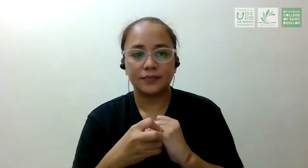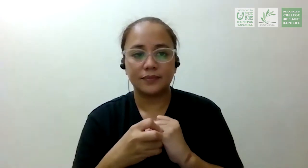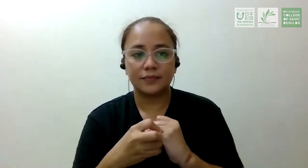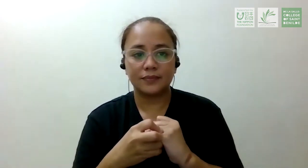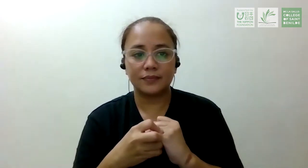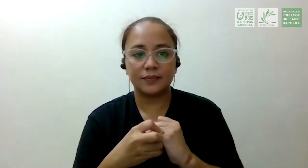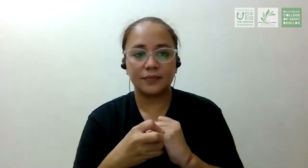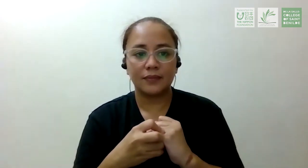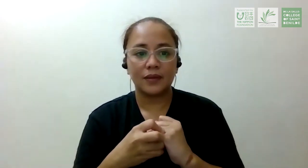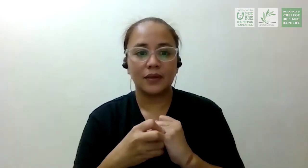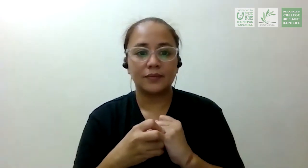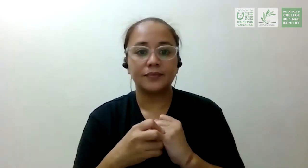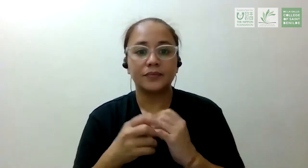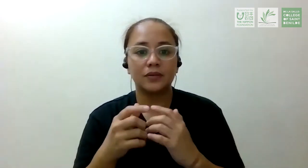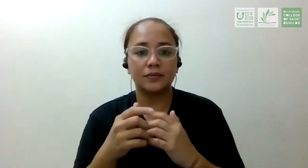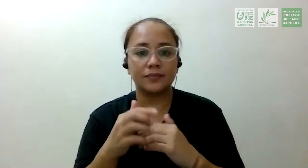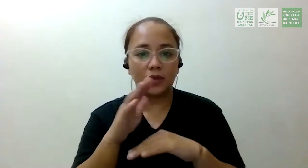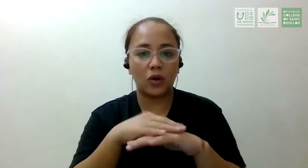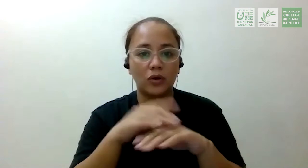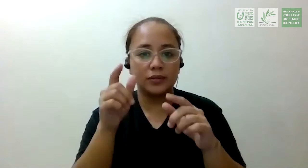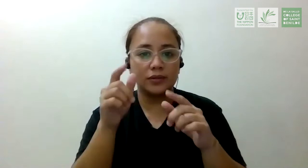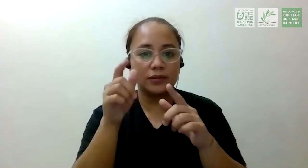On a sign language.